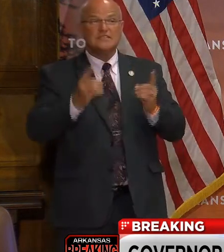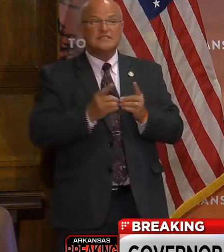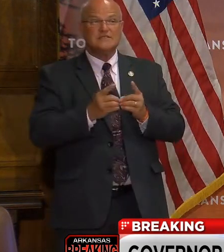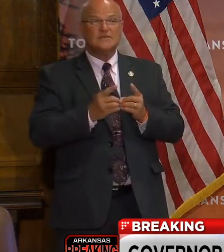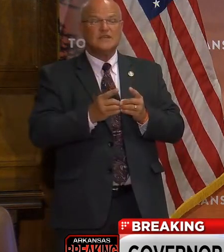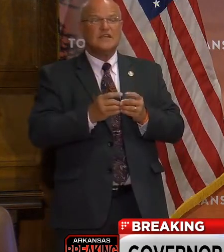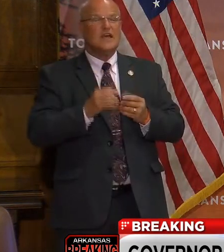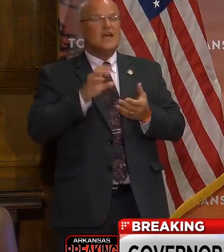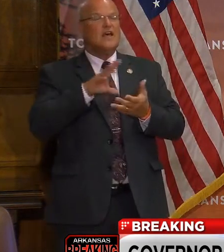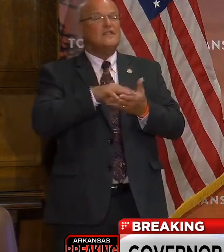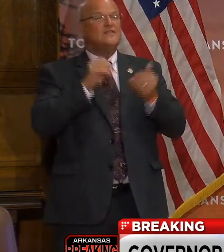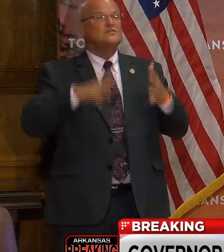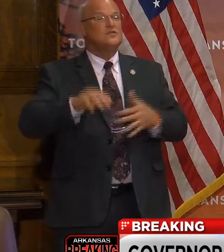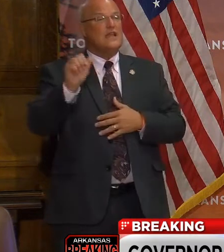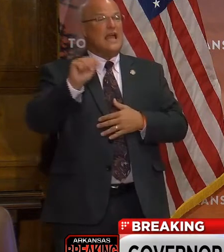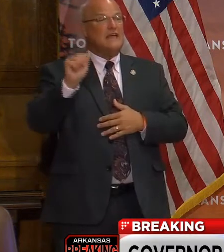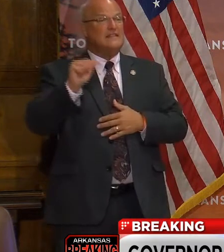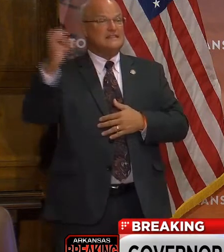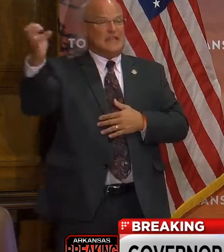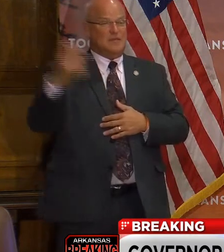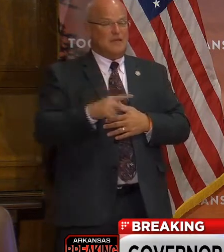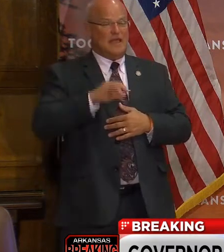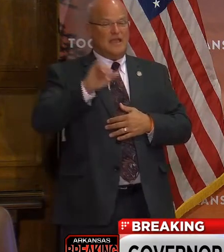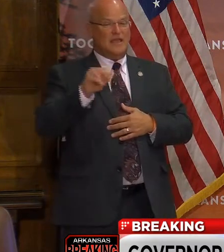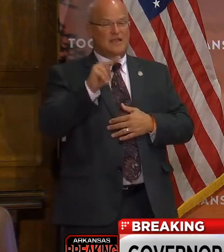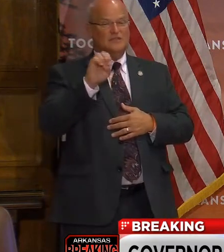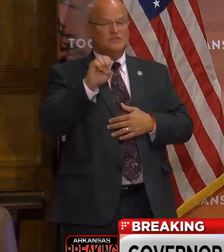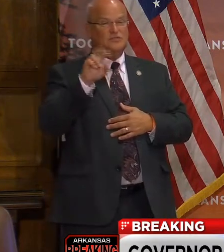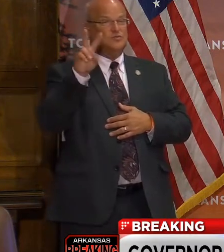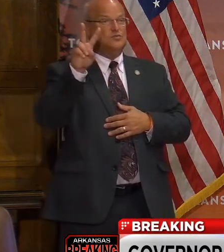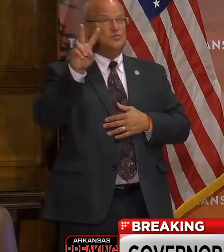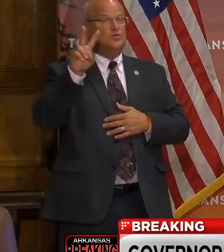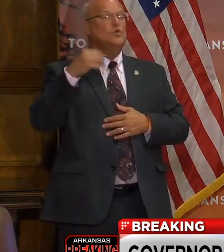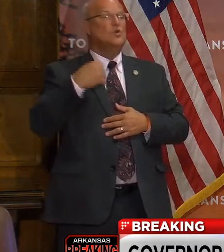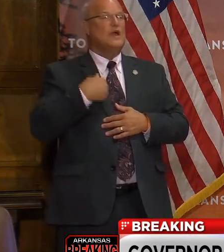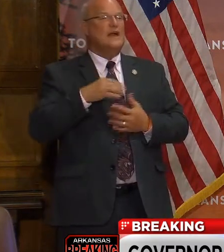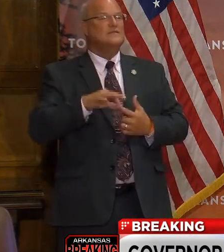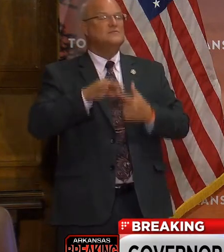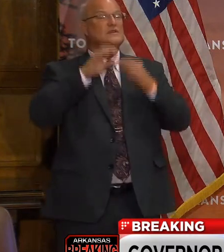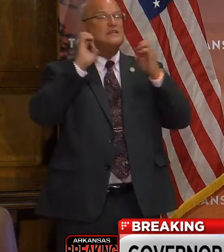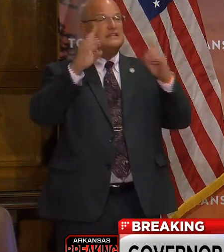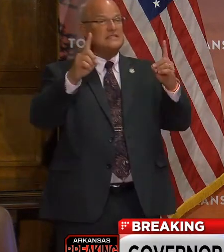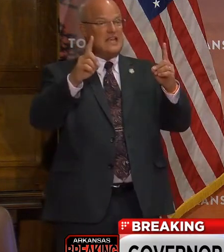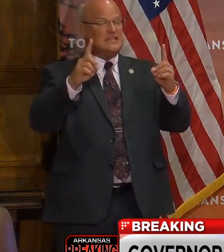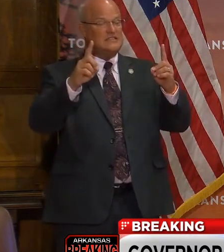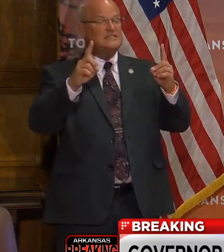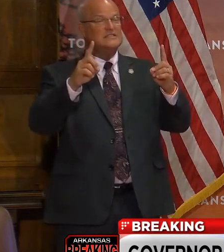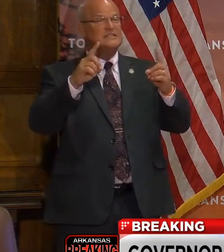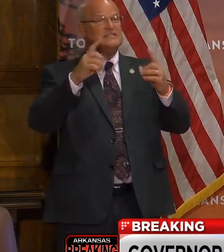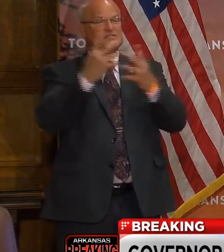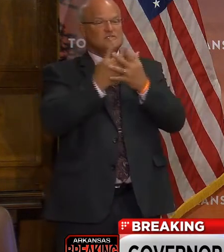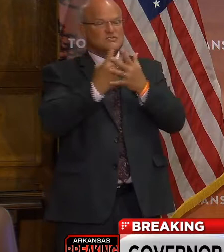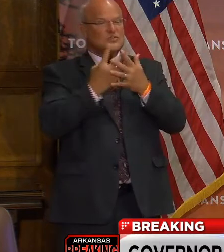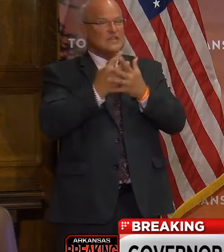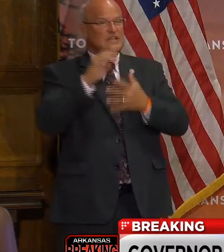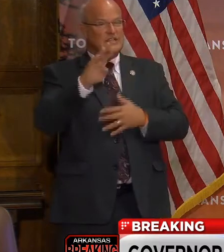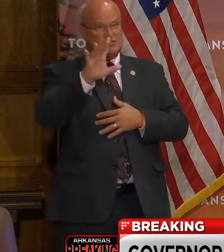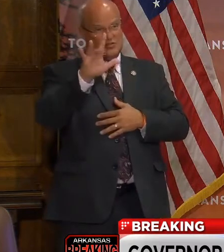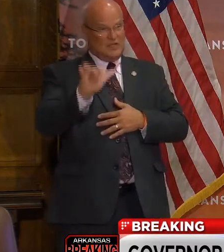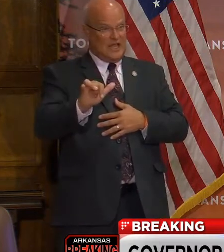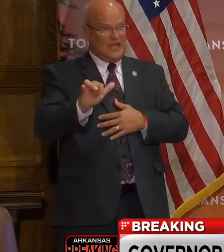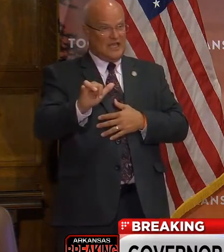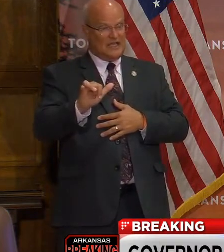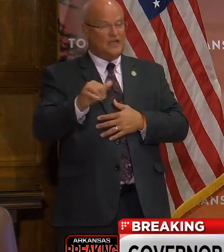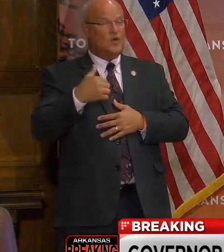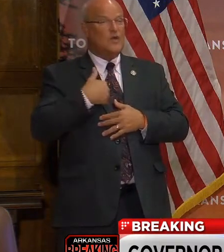student athletes back on campus on June 2nd. We held special education and dyslexia screenings beginning in July.